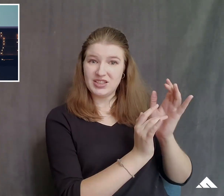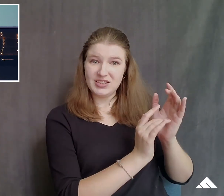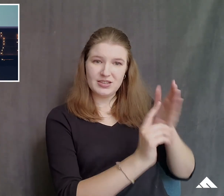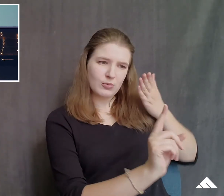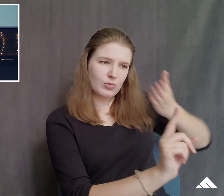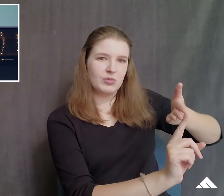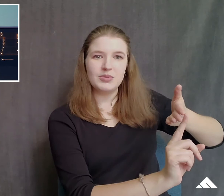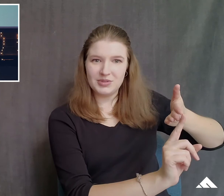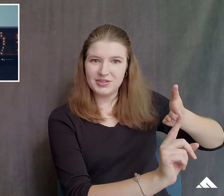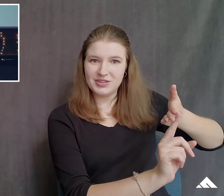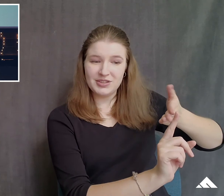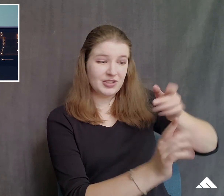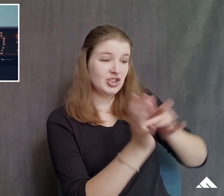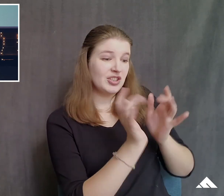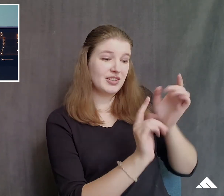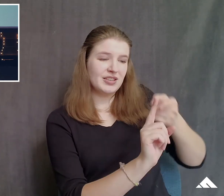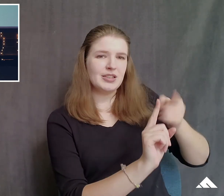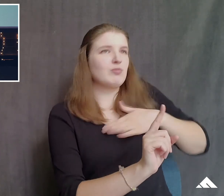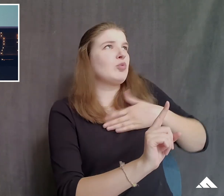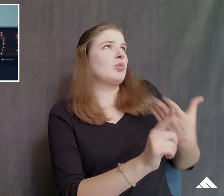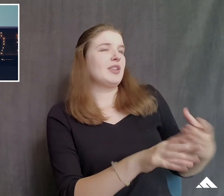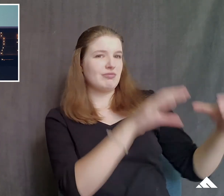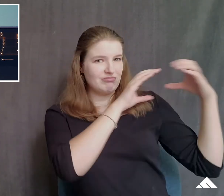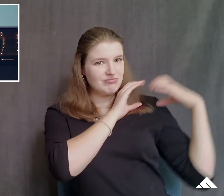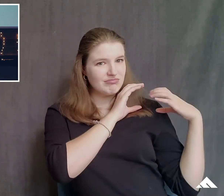Jesus willingly took it.